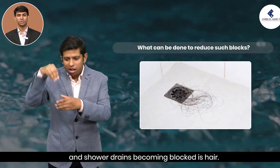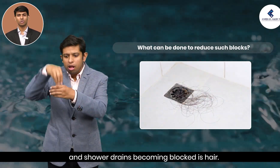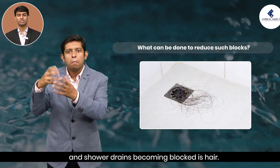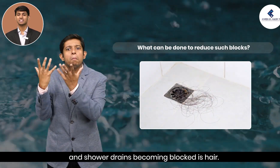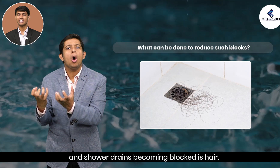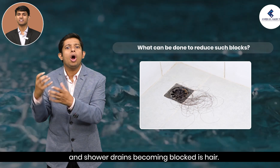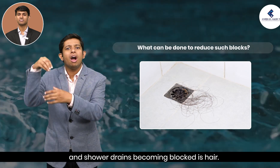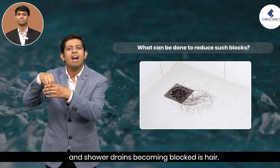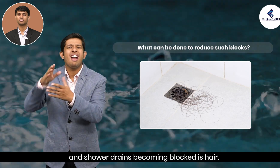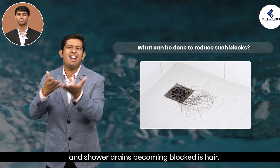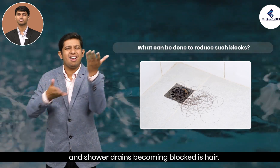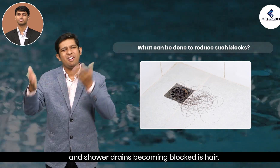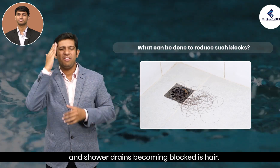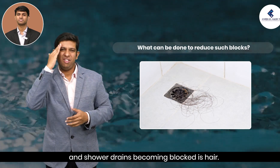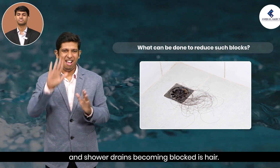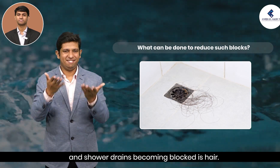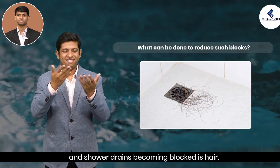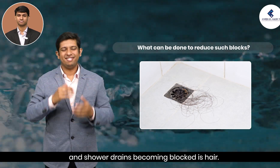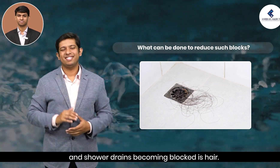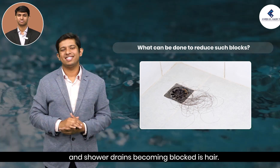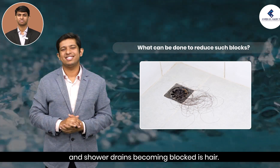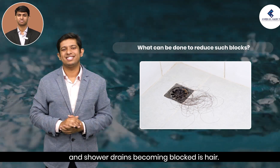becoming blocked is hair.